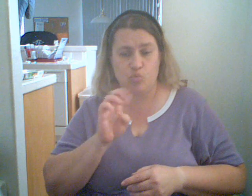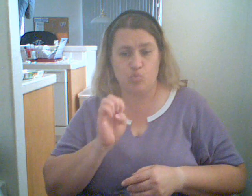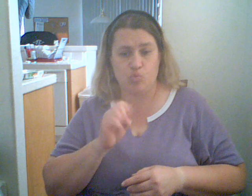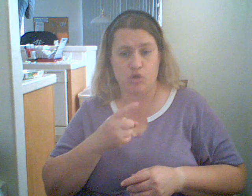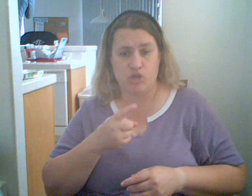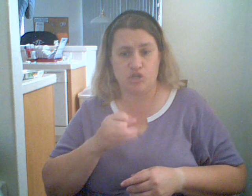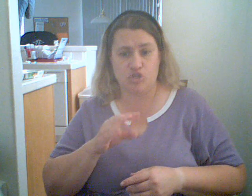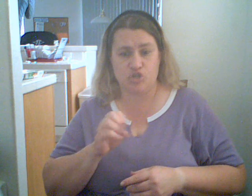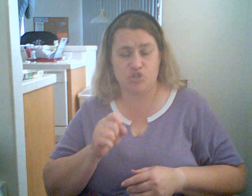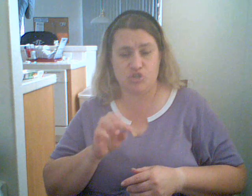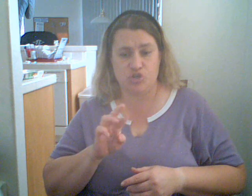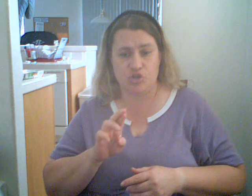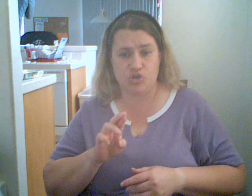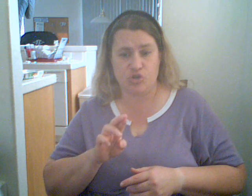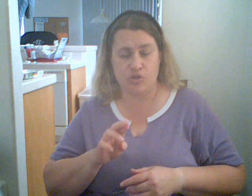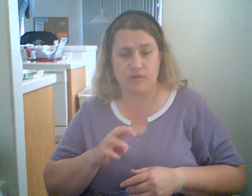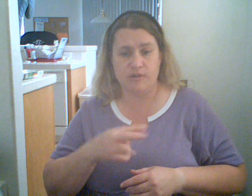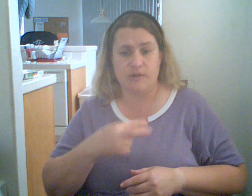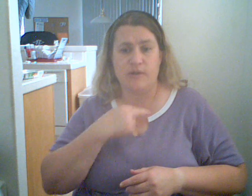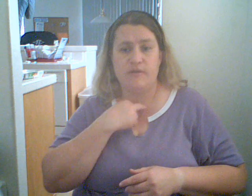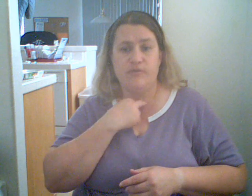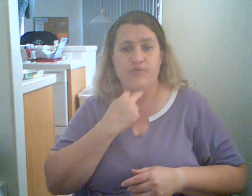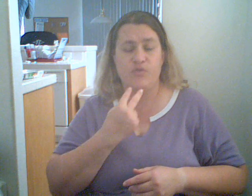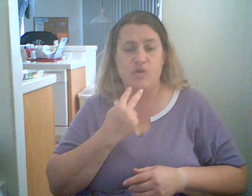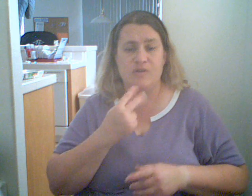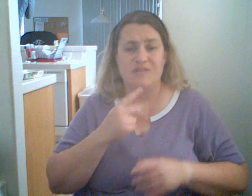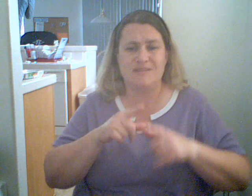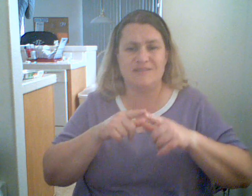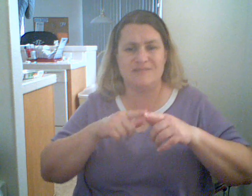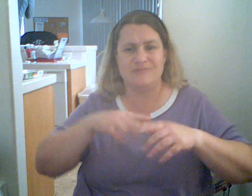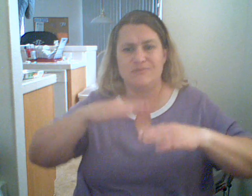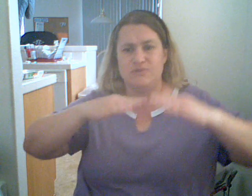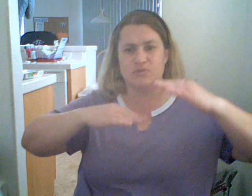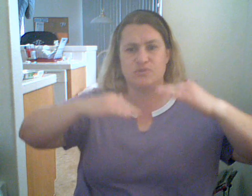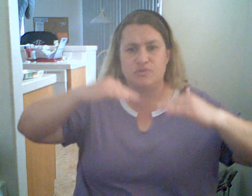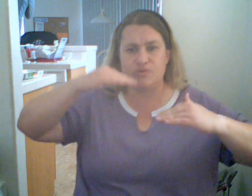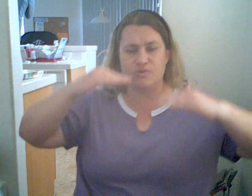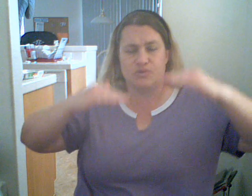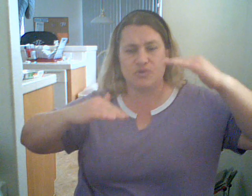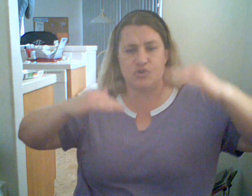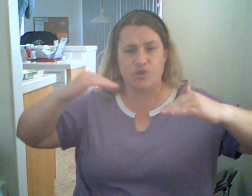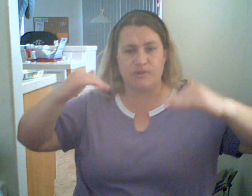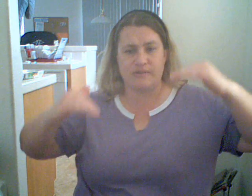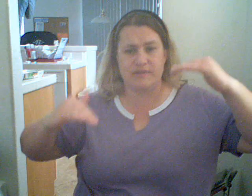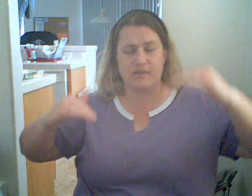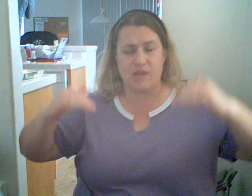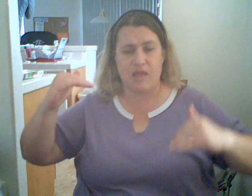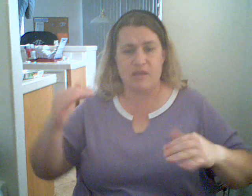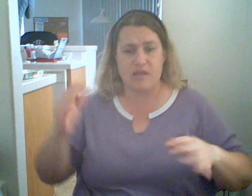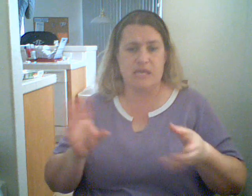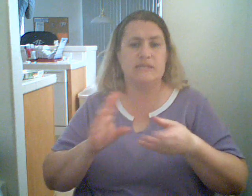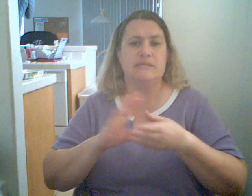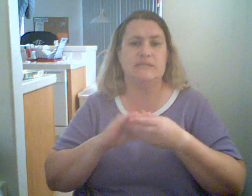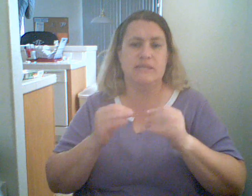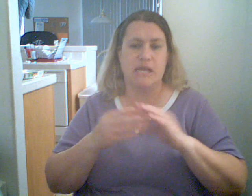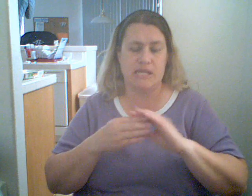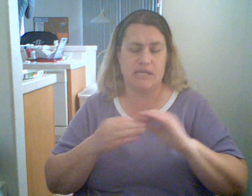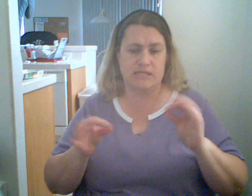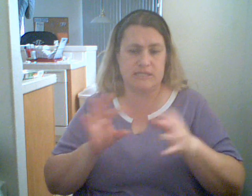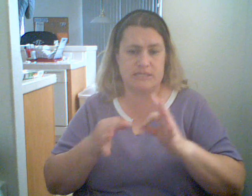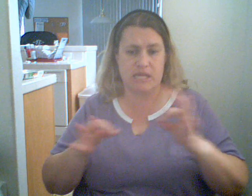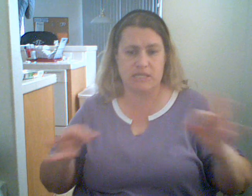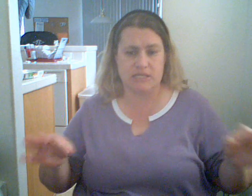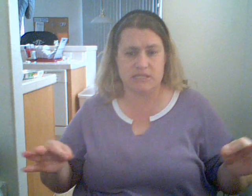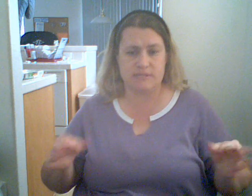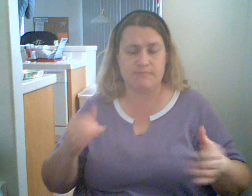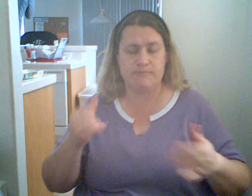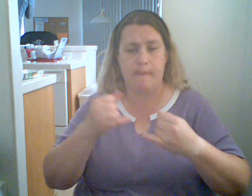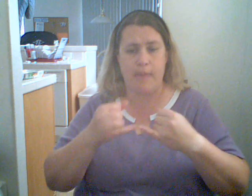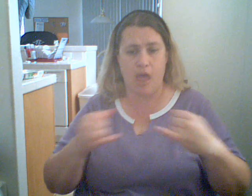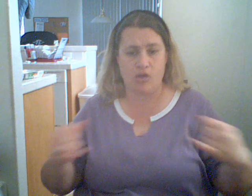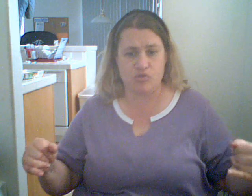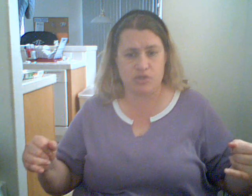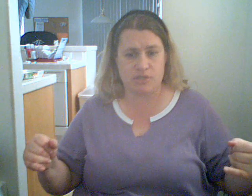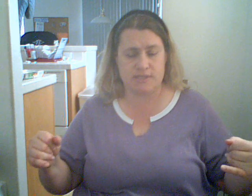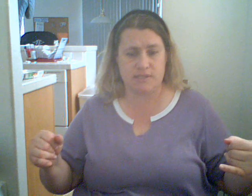using inflective intonation, applying sentence boundaries. Okay, so this is using